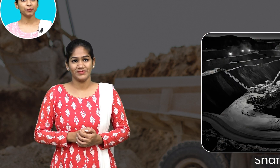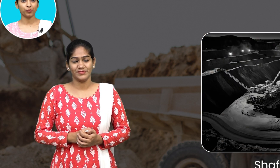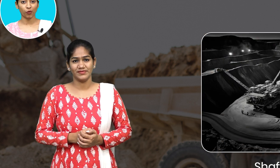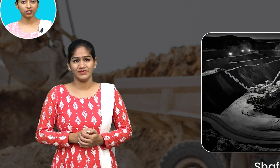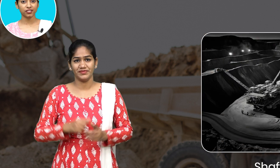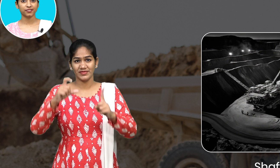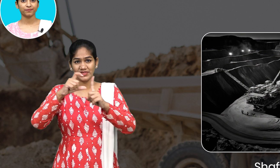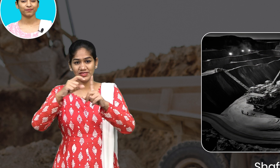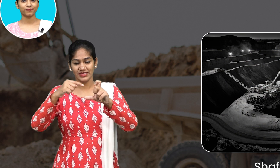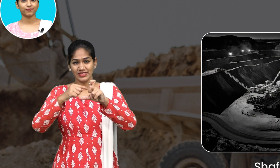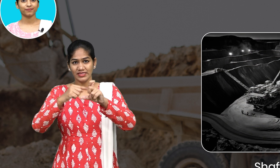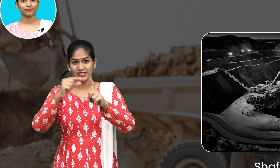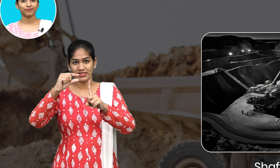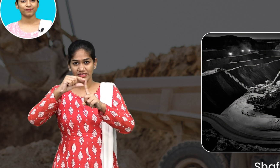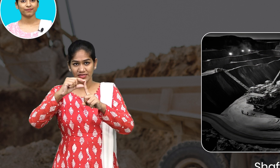Deep bores